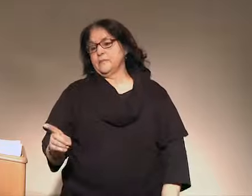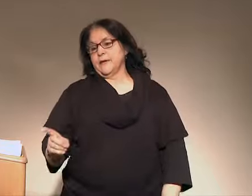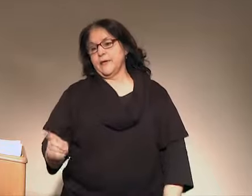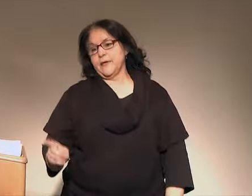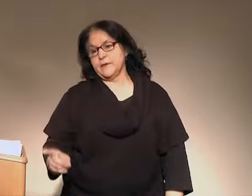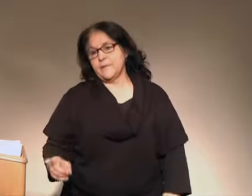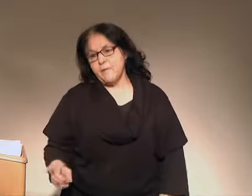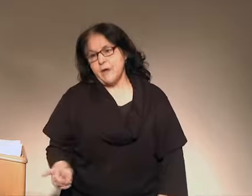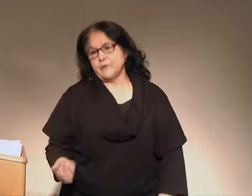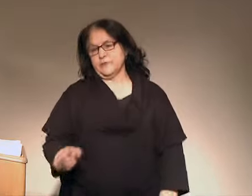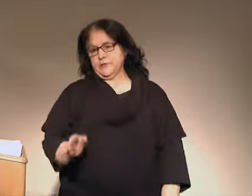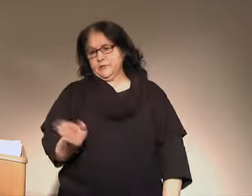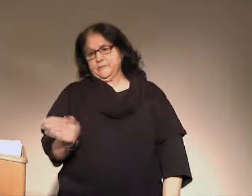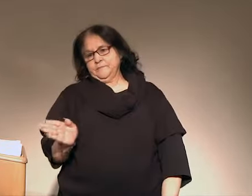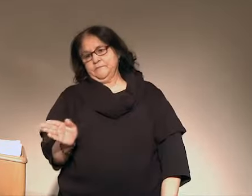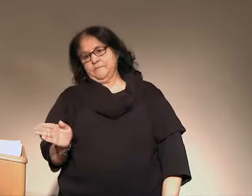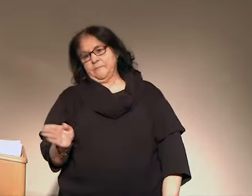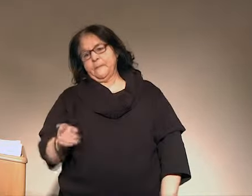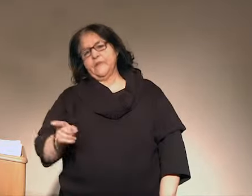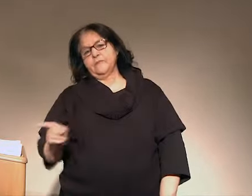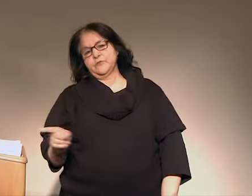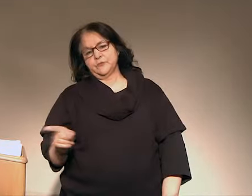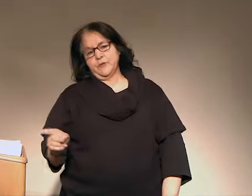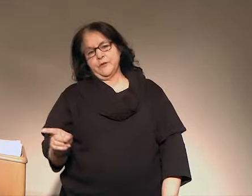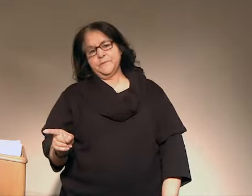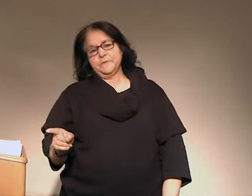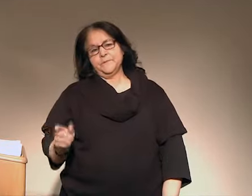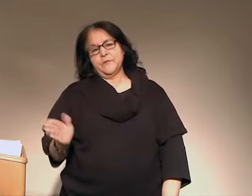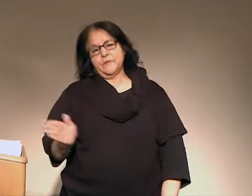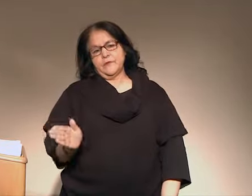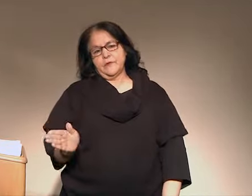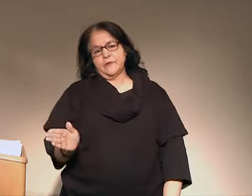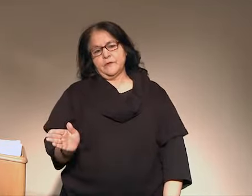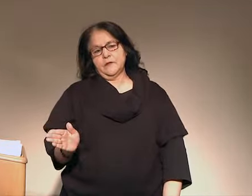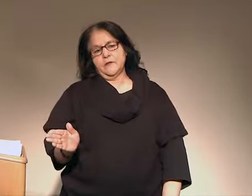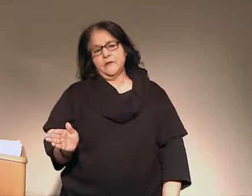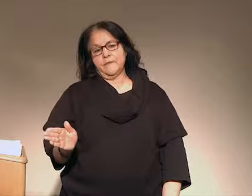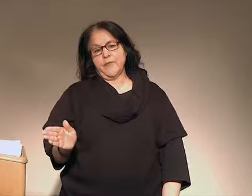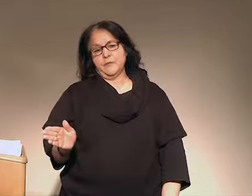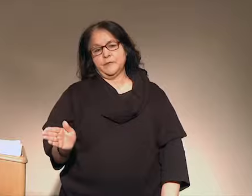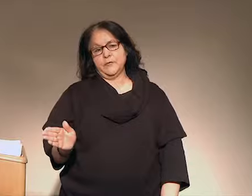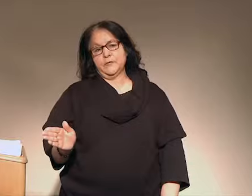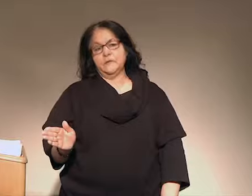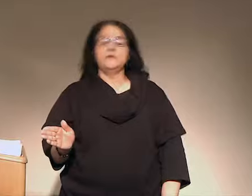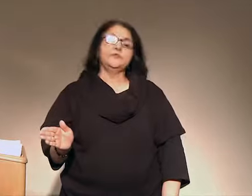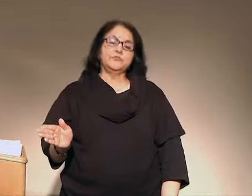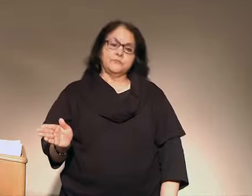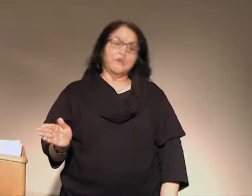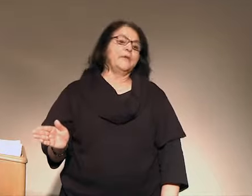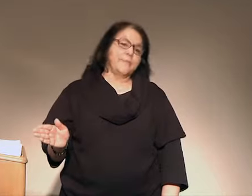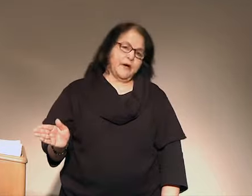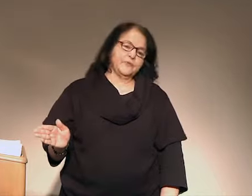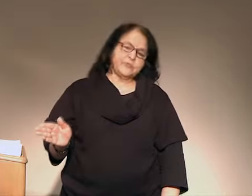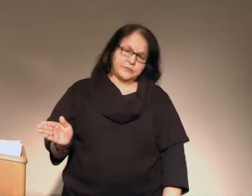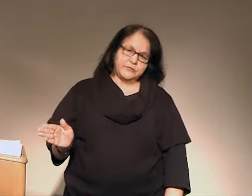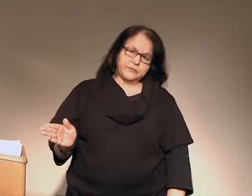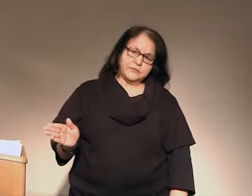my hand moderately this way, then that would be a moderate distance,